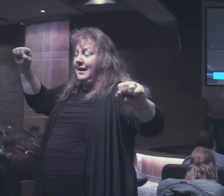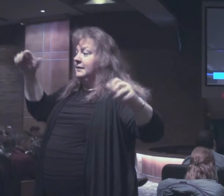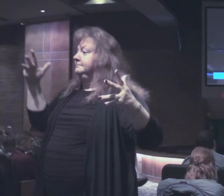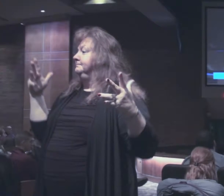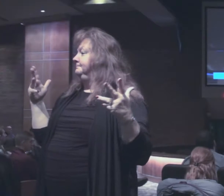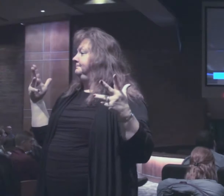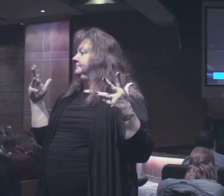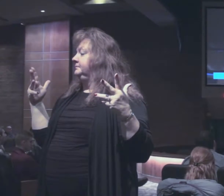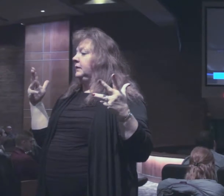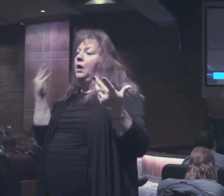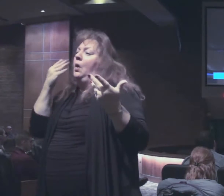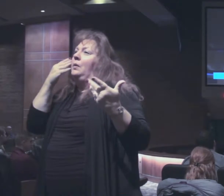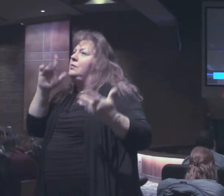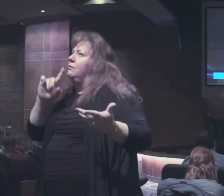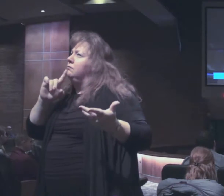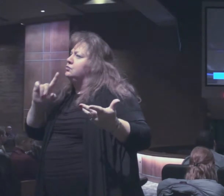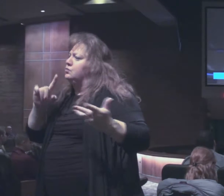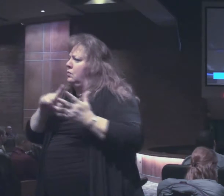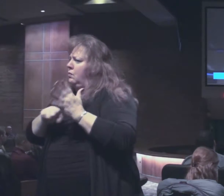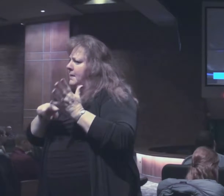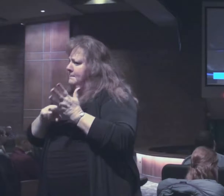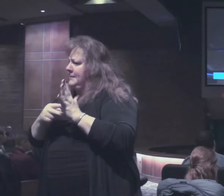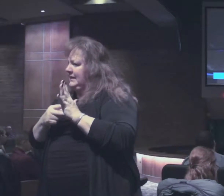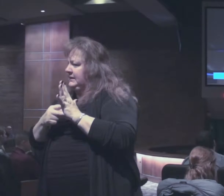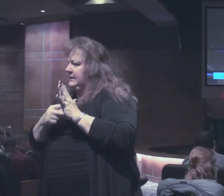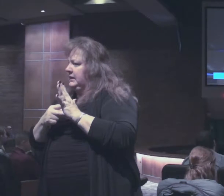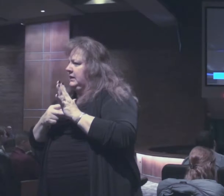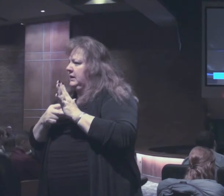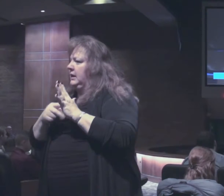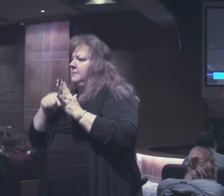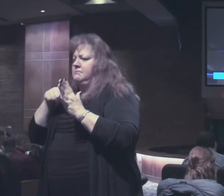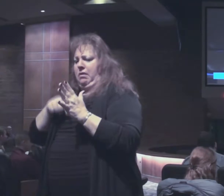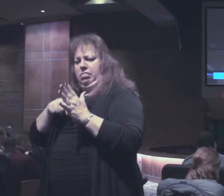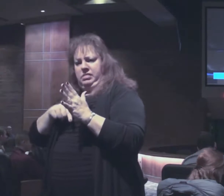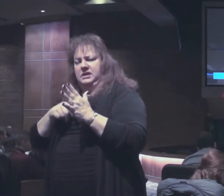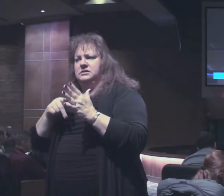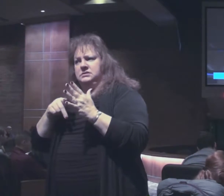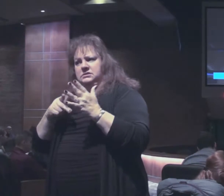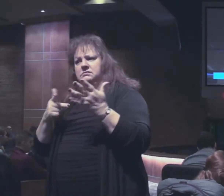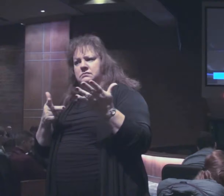point. We don't know. But it's in the context of this